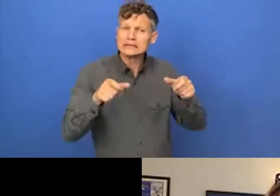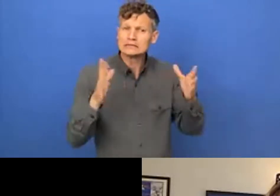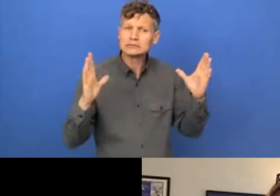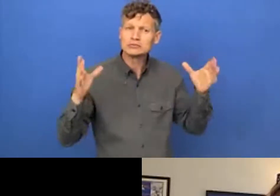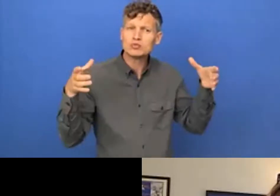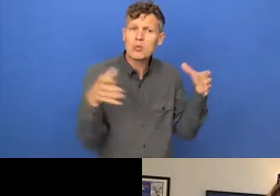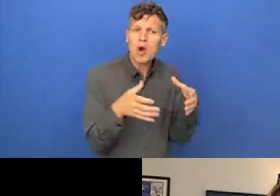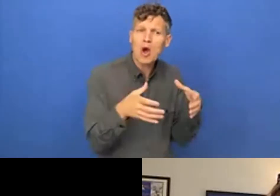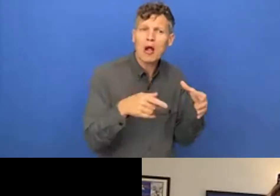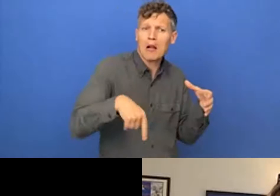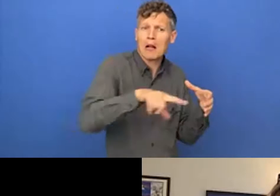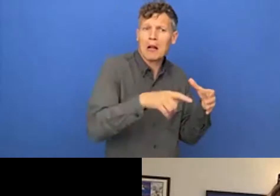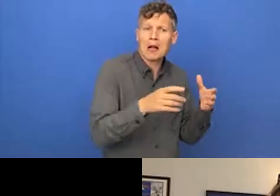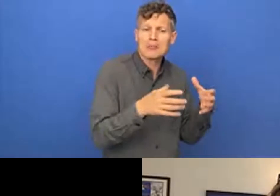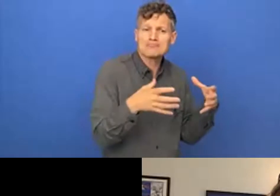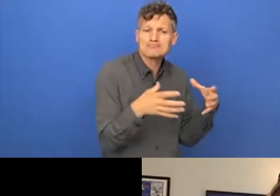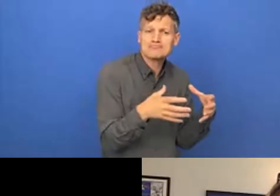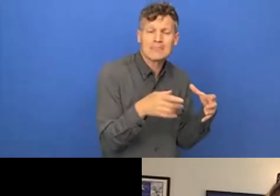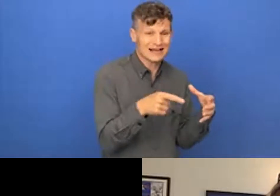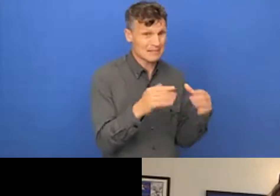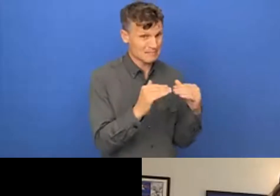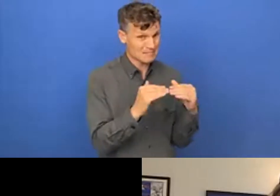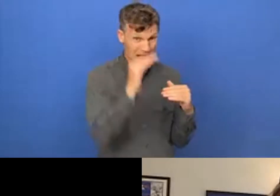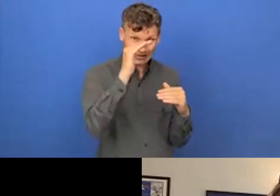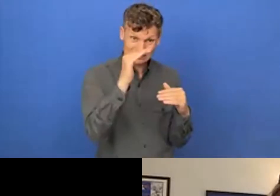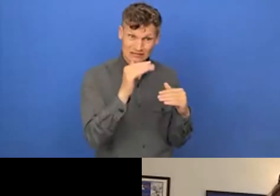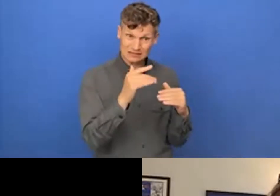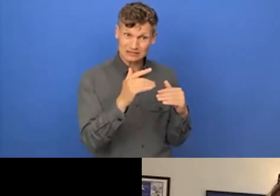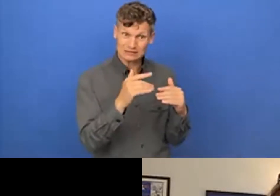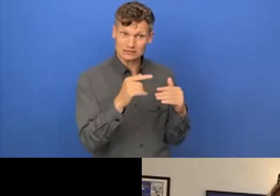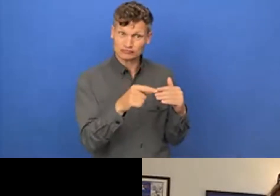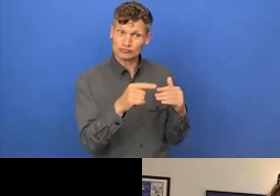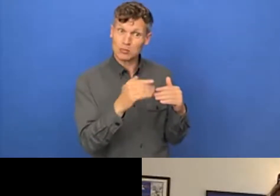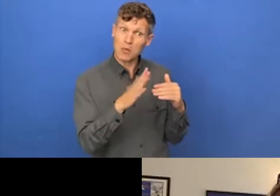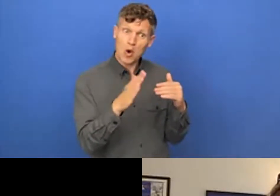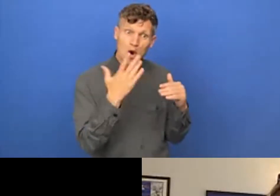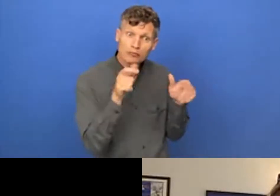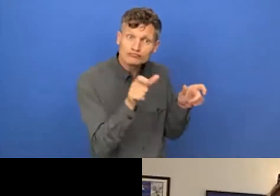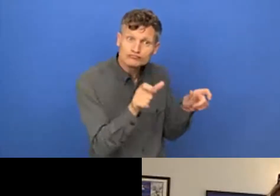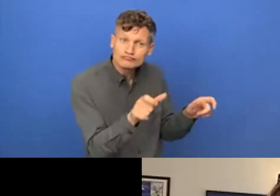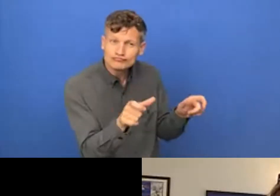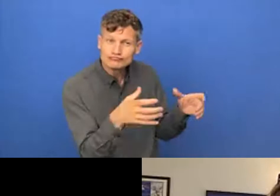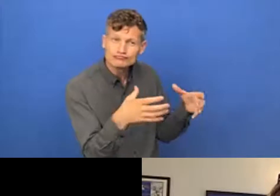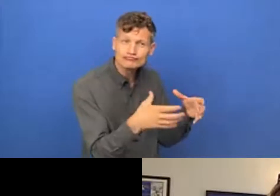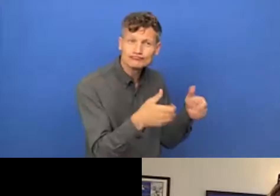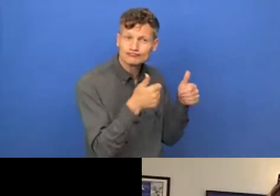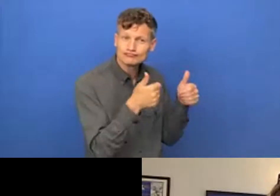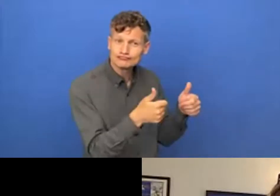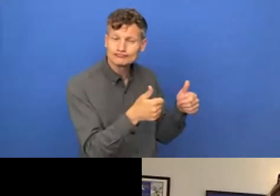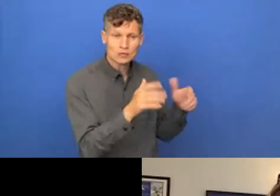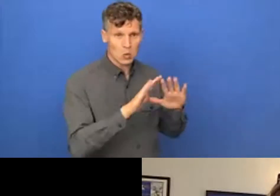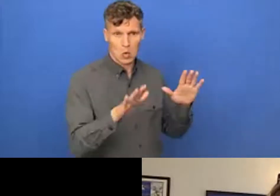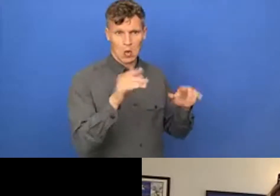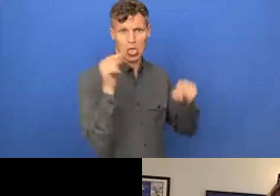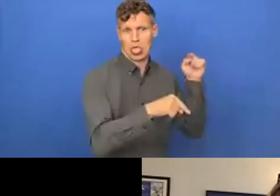definitely more, a way to provide a safer learning environment and to prevent